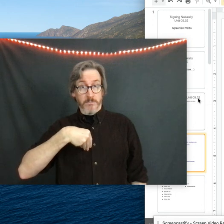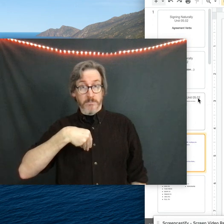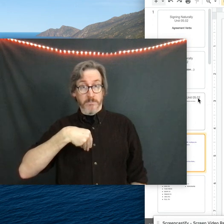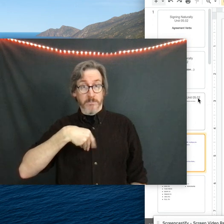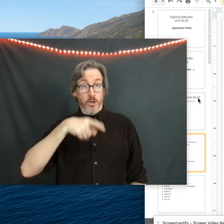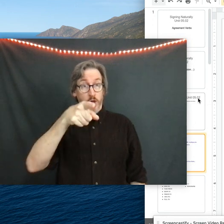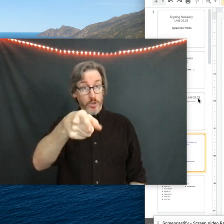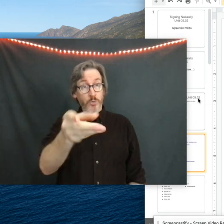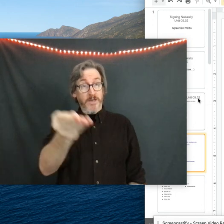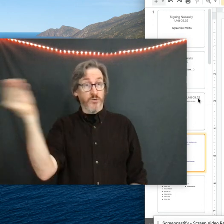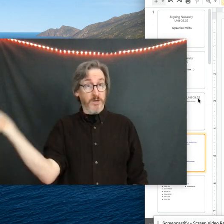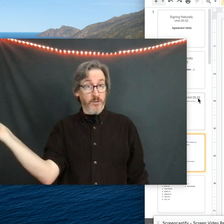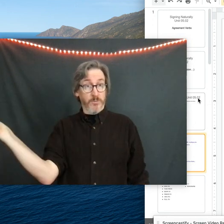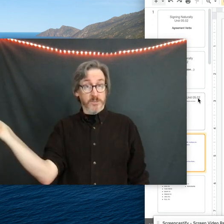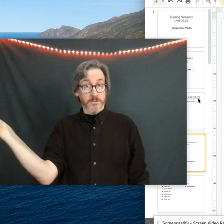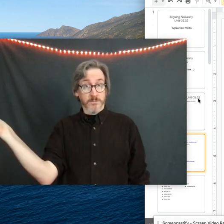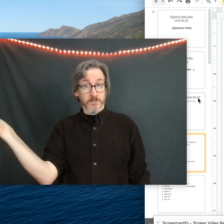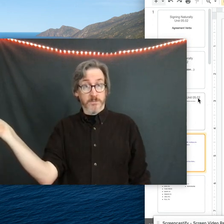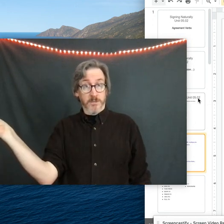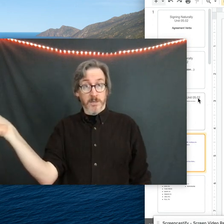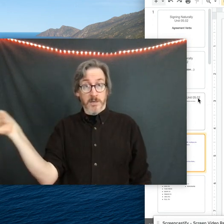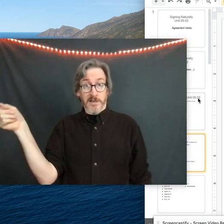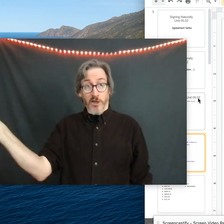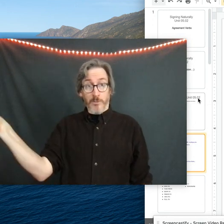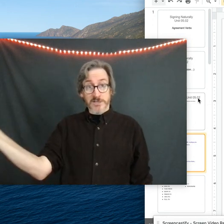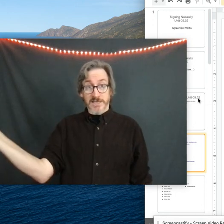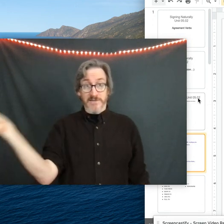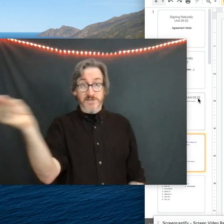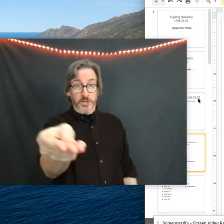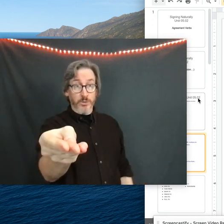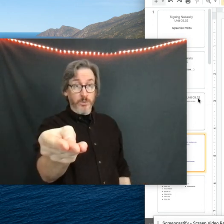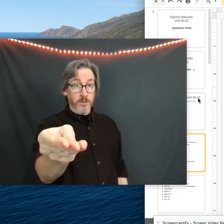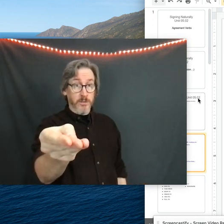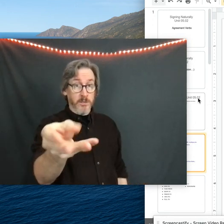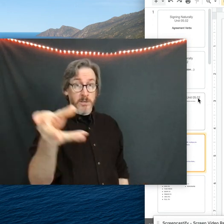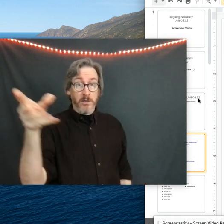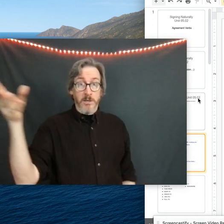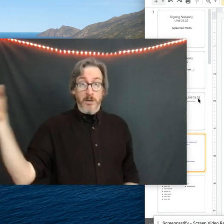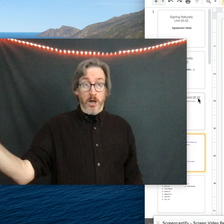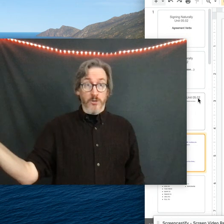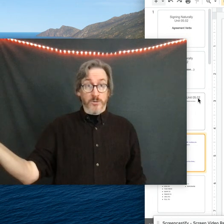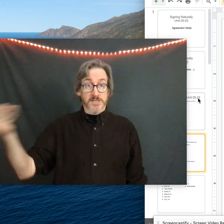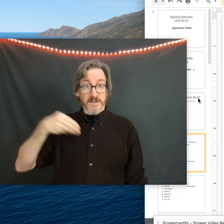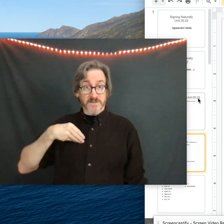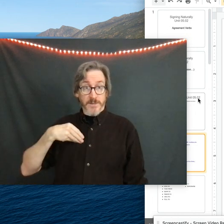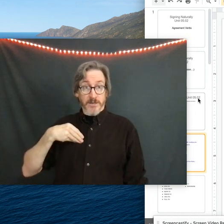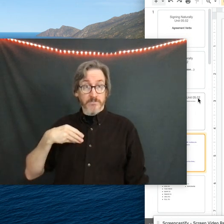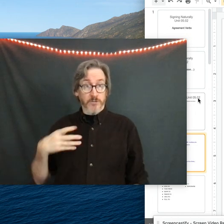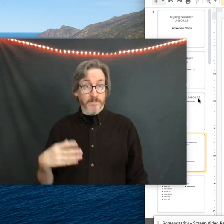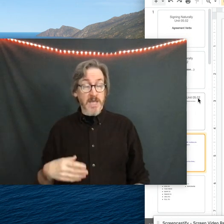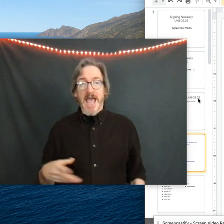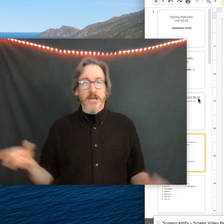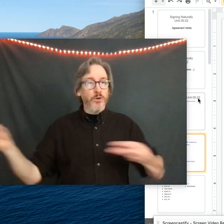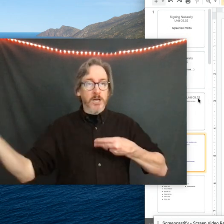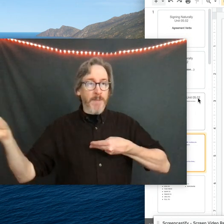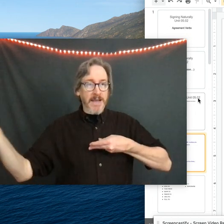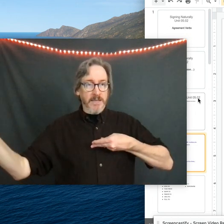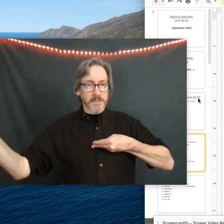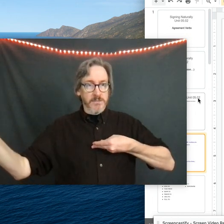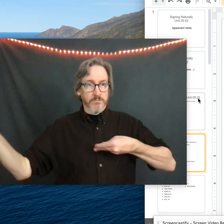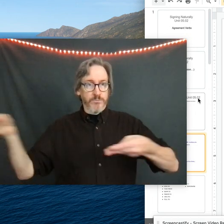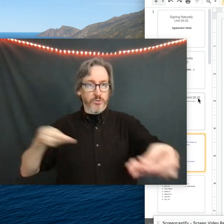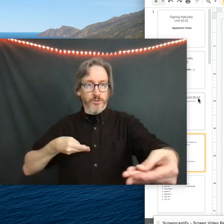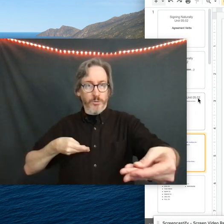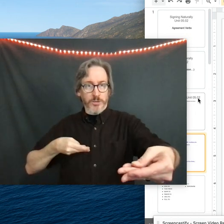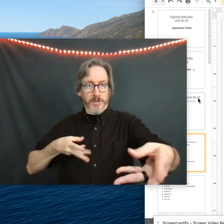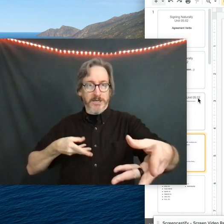me. You give to another person. Other person gives to you. Other person gives to me, right? And you can combine